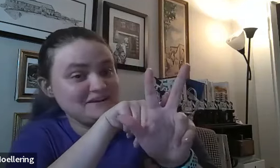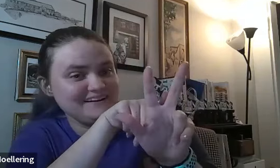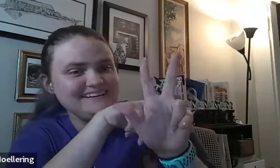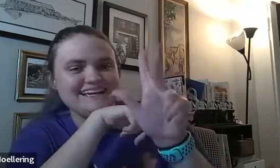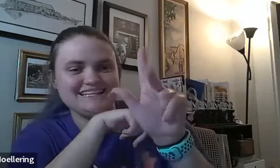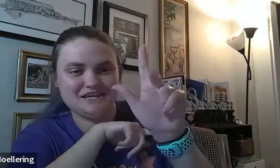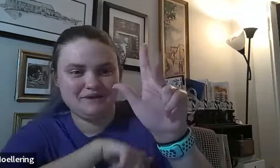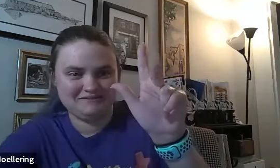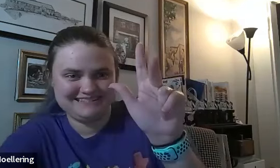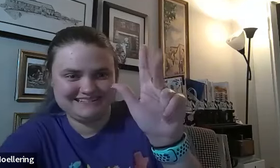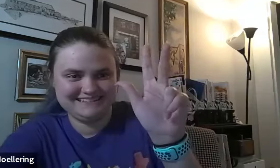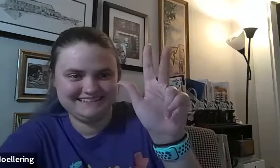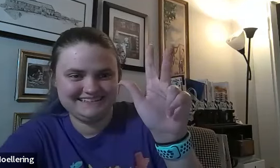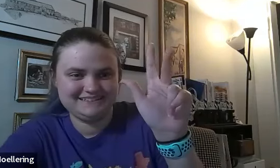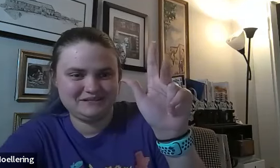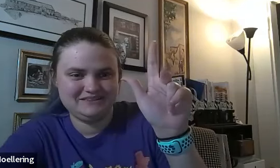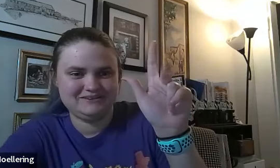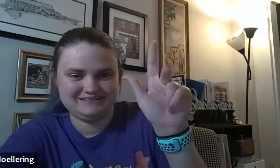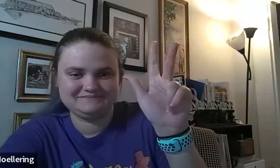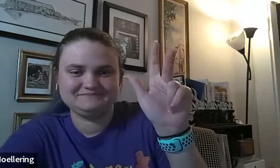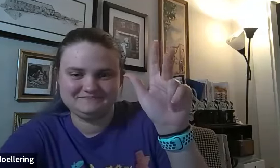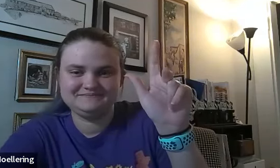finger is going to bounce. 23.